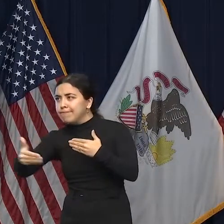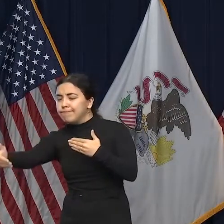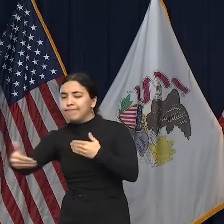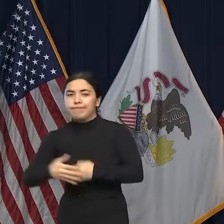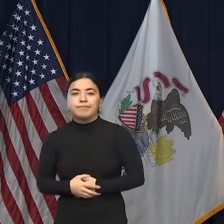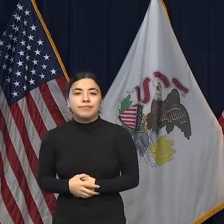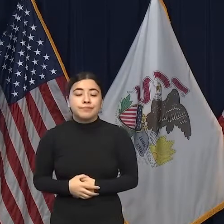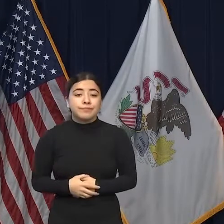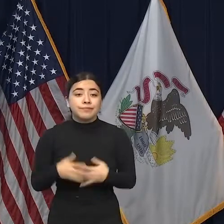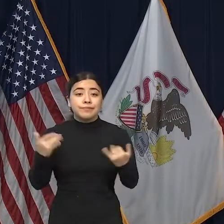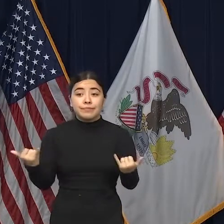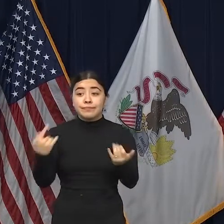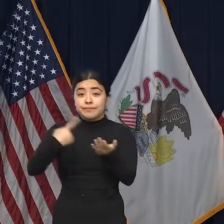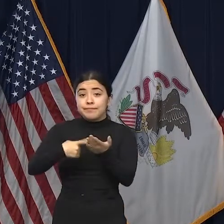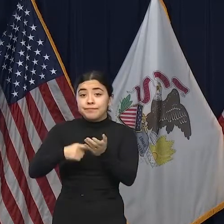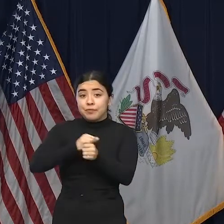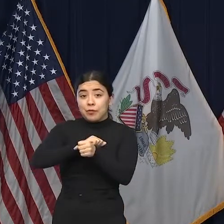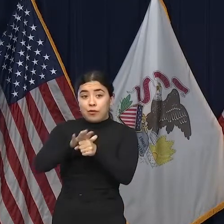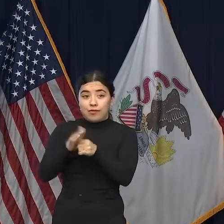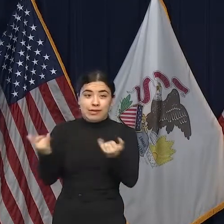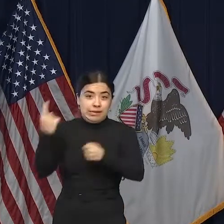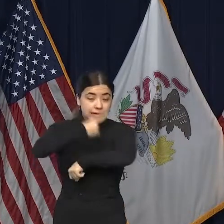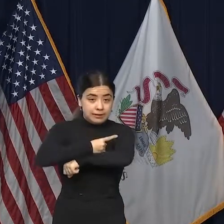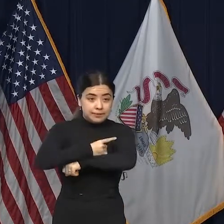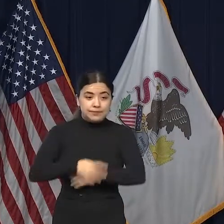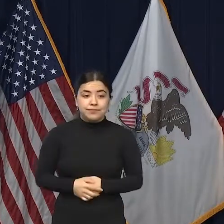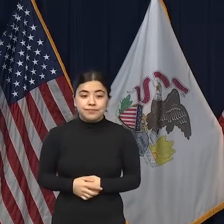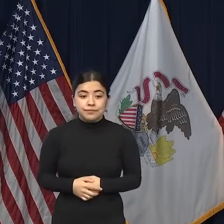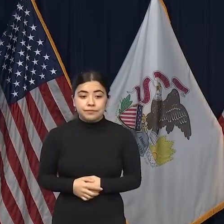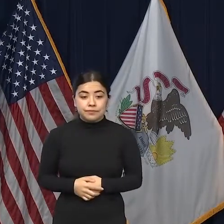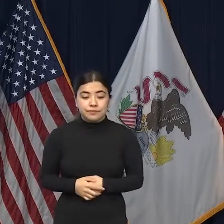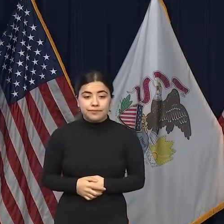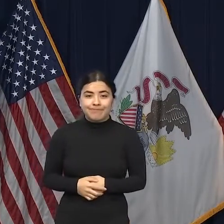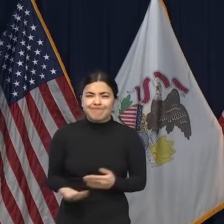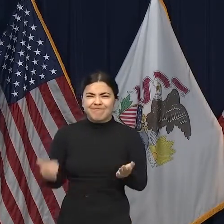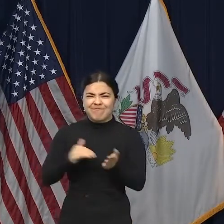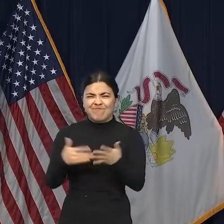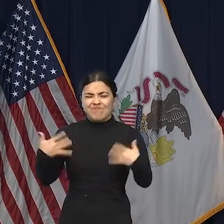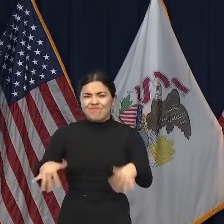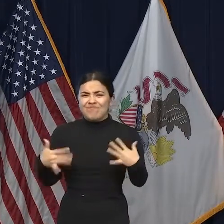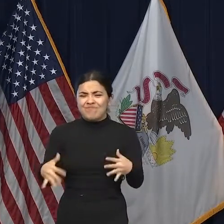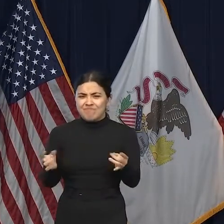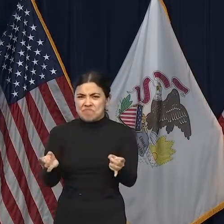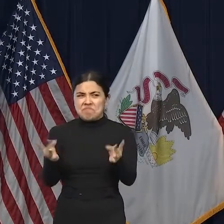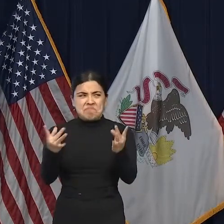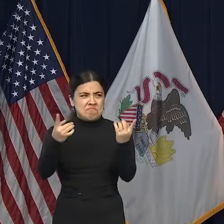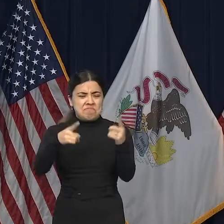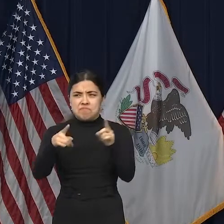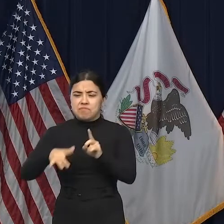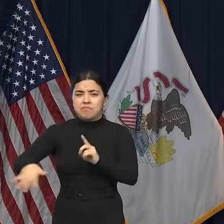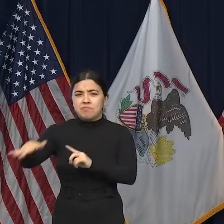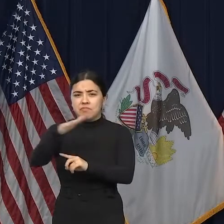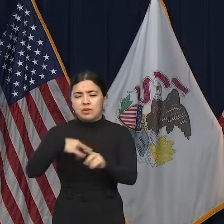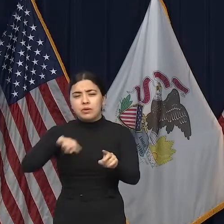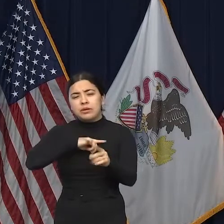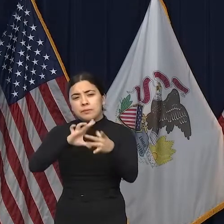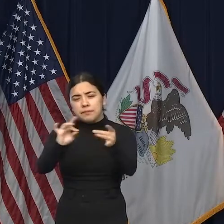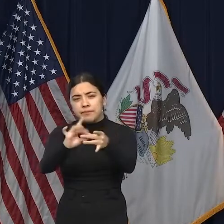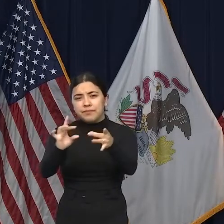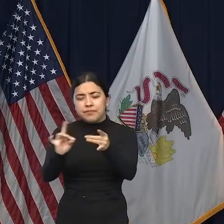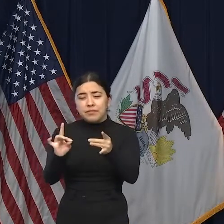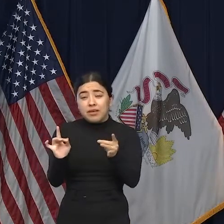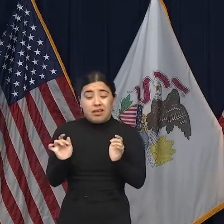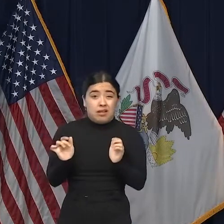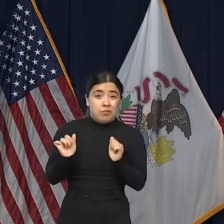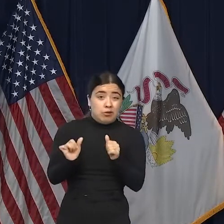Moving on to today's COVID update. We again have a grim picture to share and a potentially